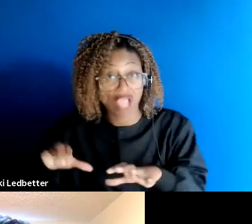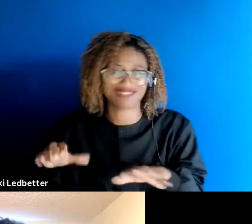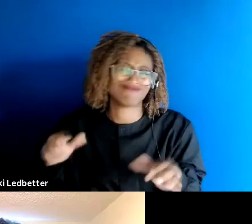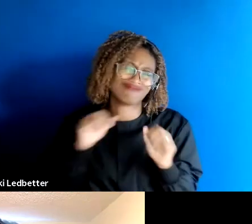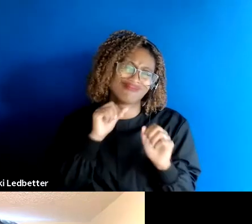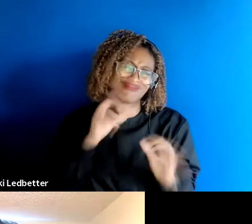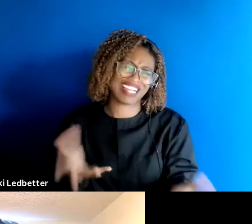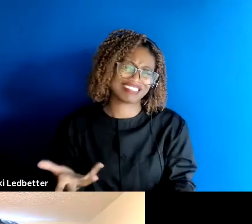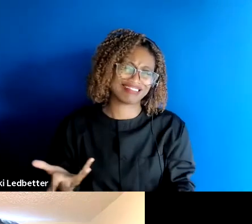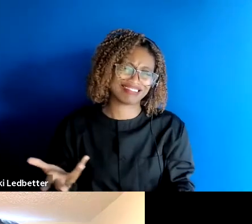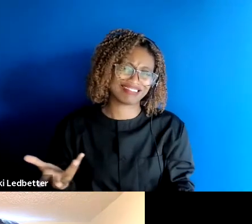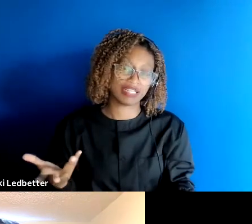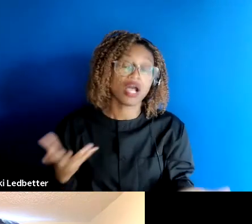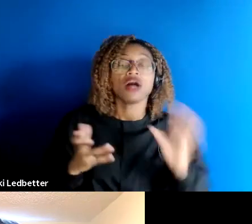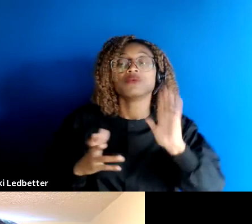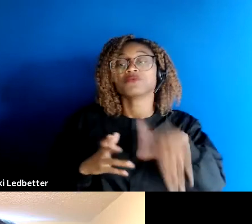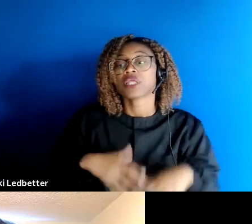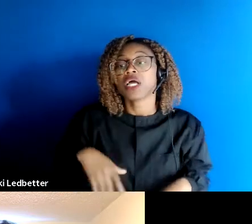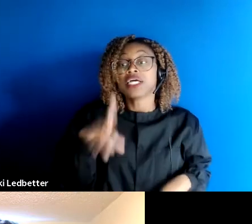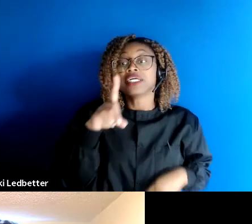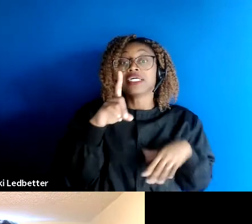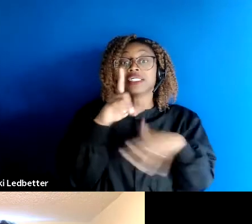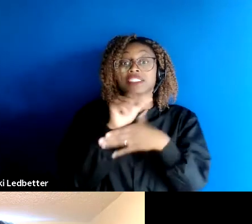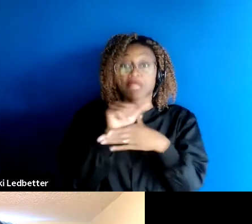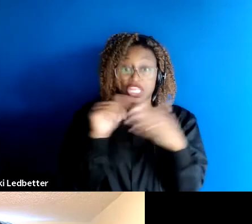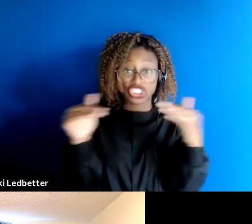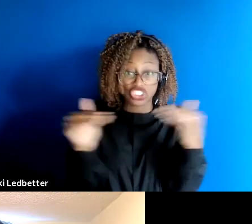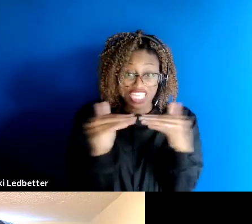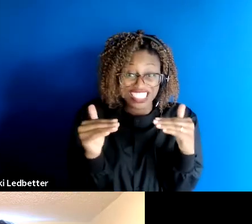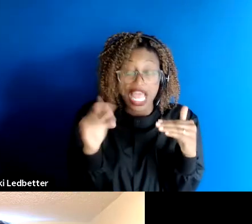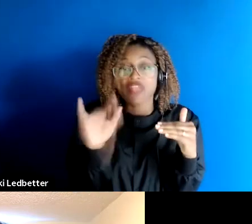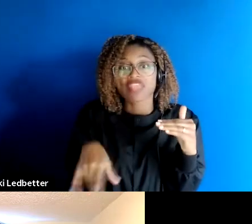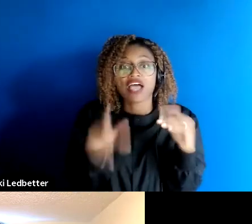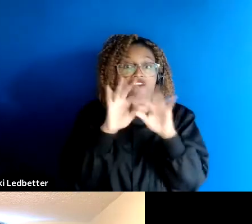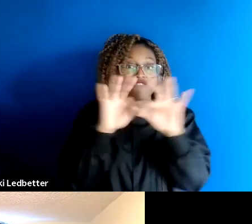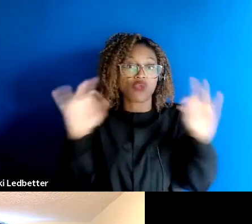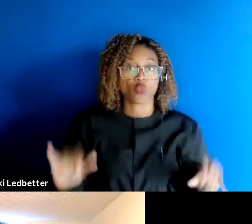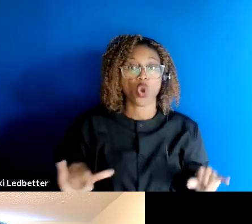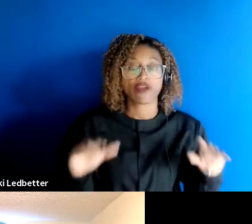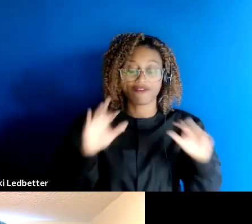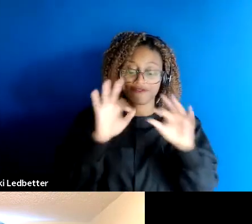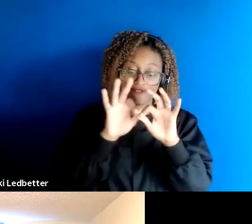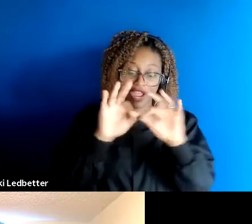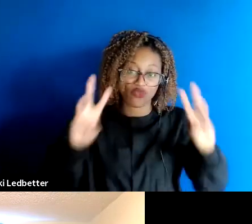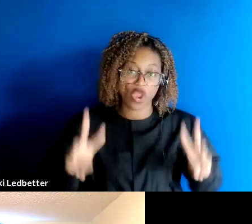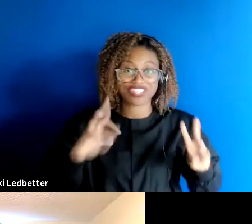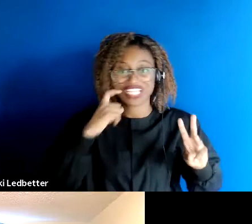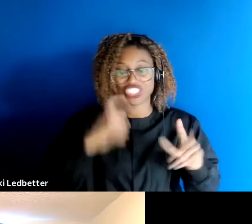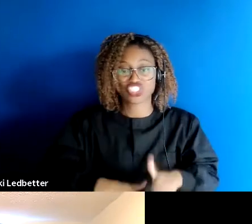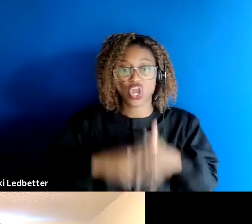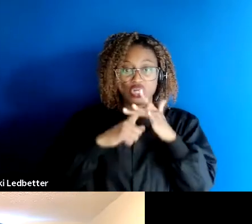versus disability justice, which disability justice was a framework that didn't even come on until the early aughts, the early